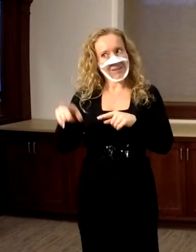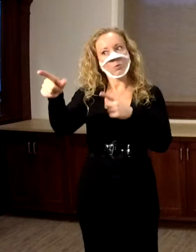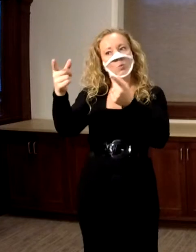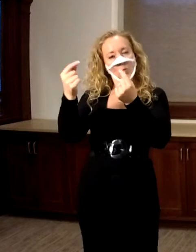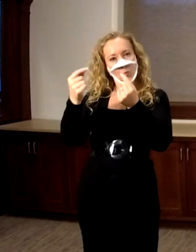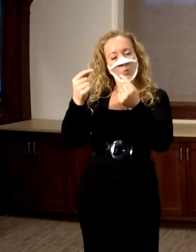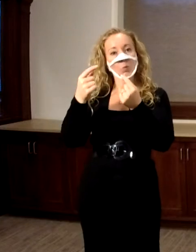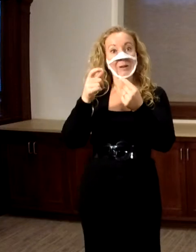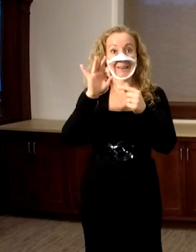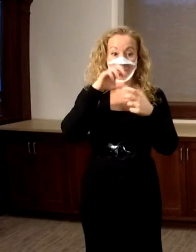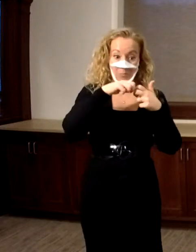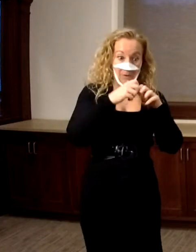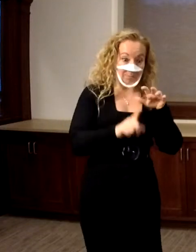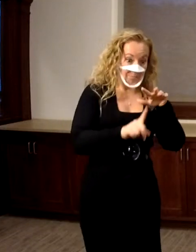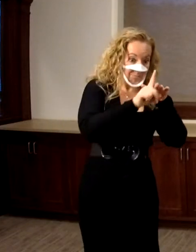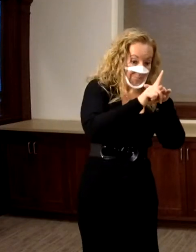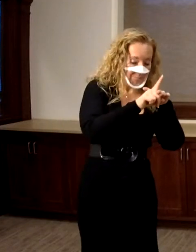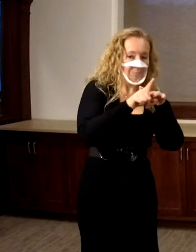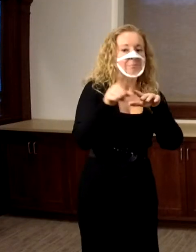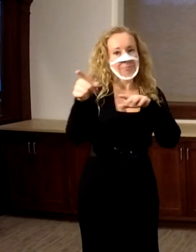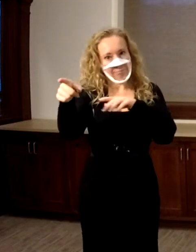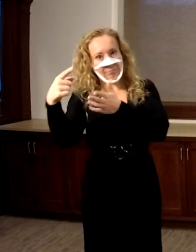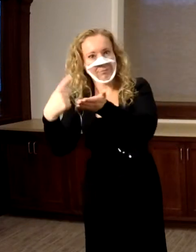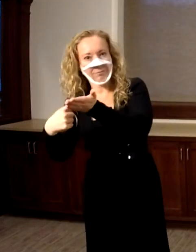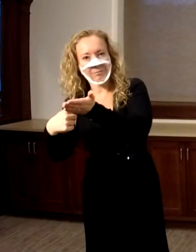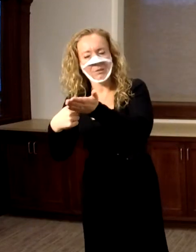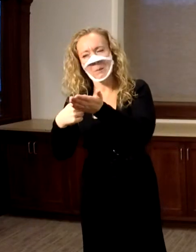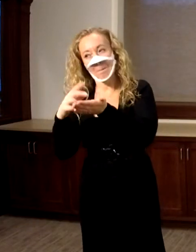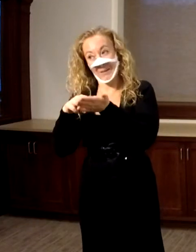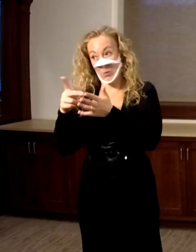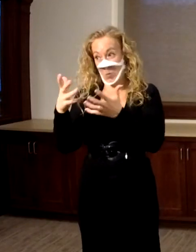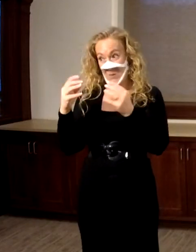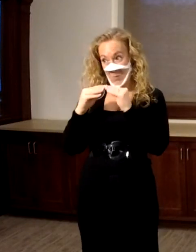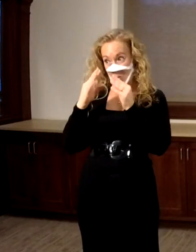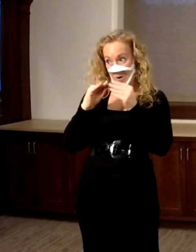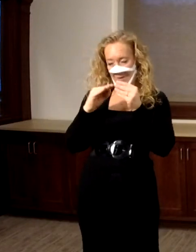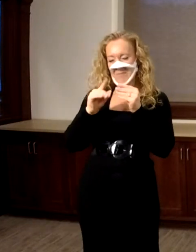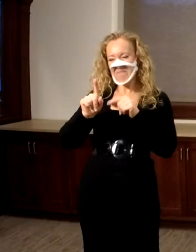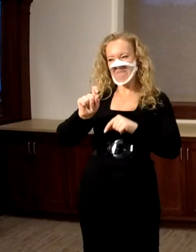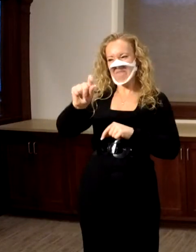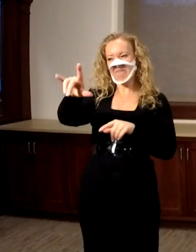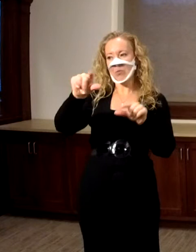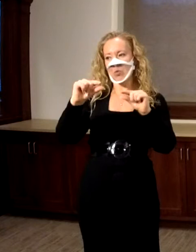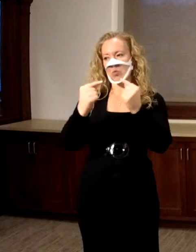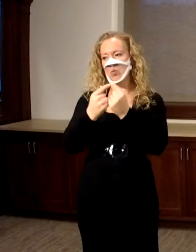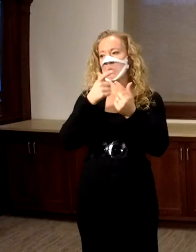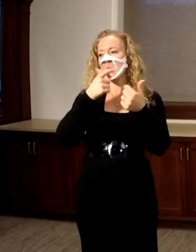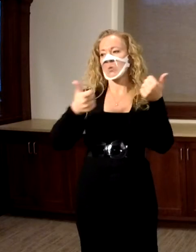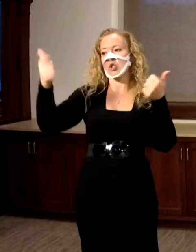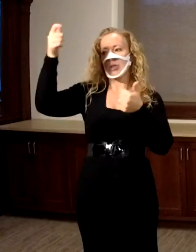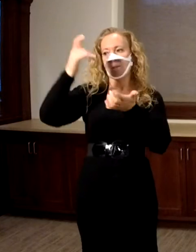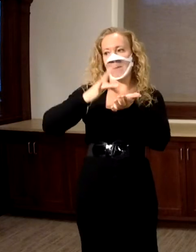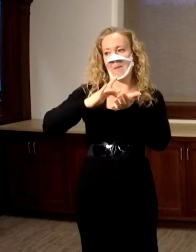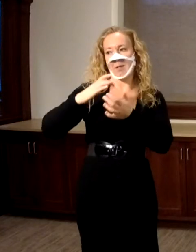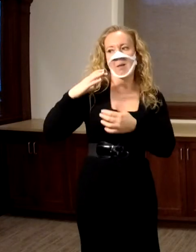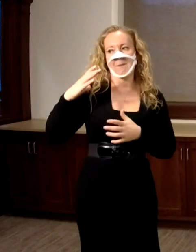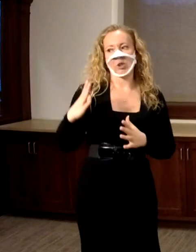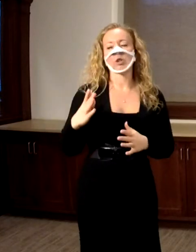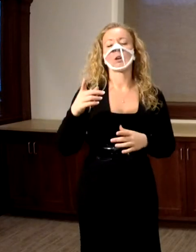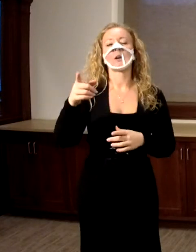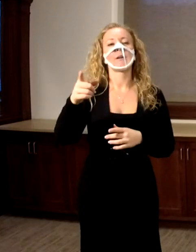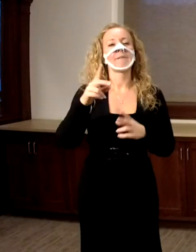work together. So I would refer you to that group to give more comment. But again, they are a thoughtful